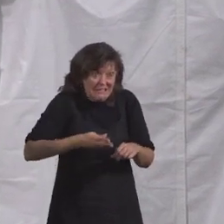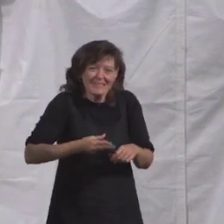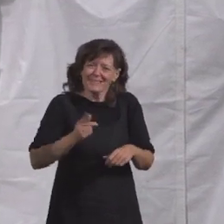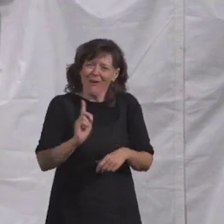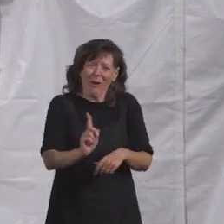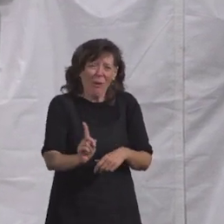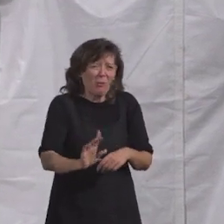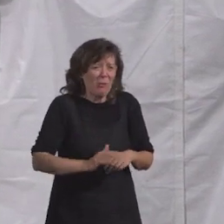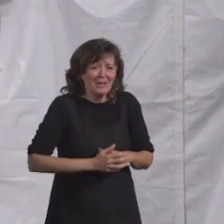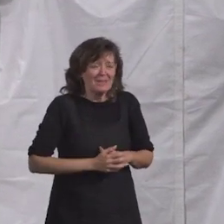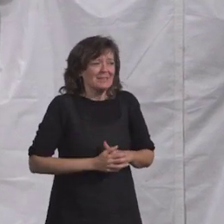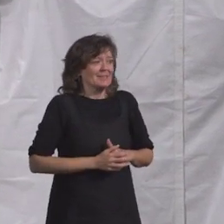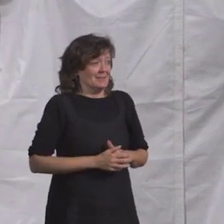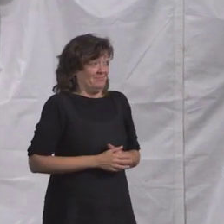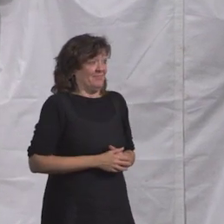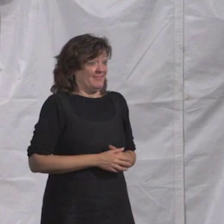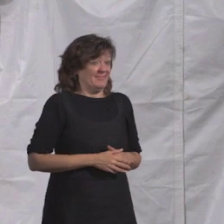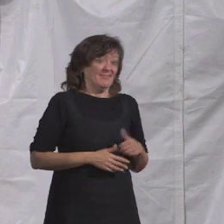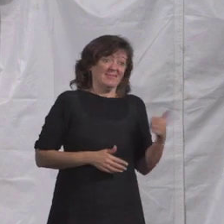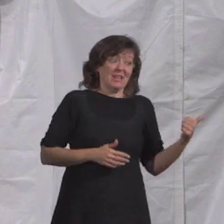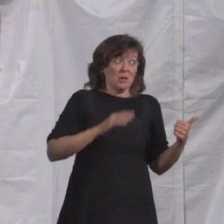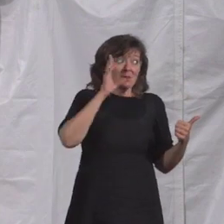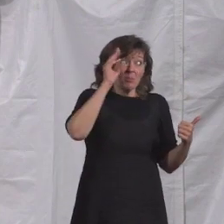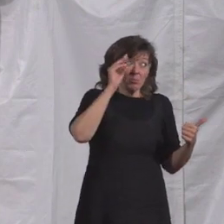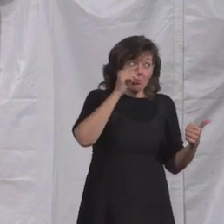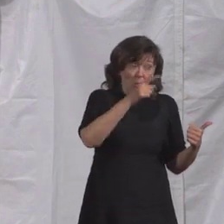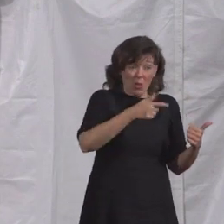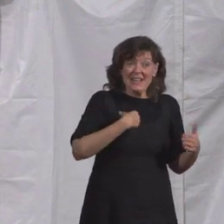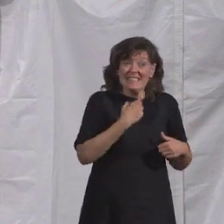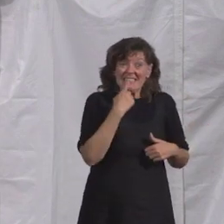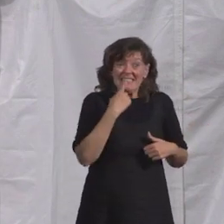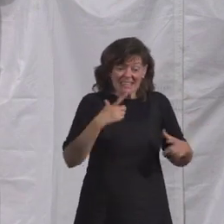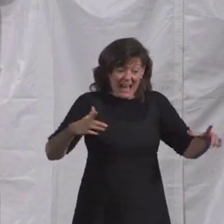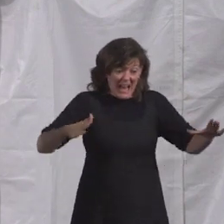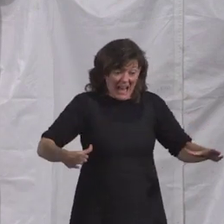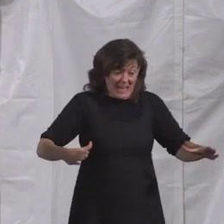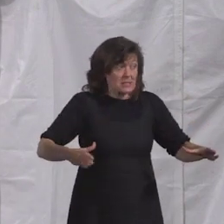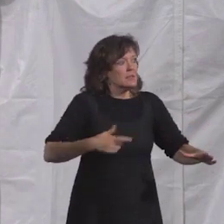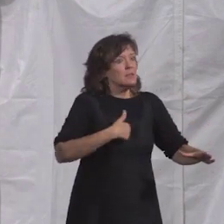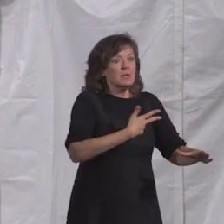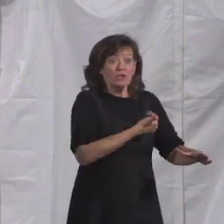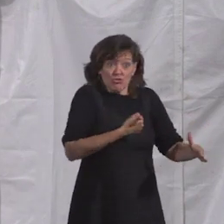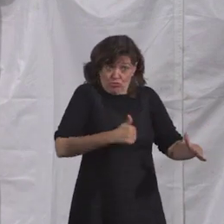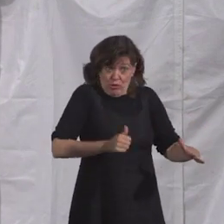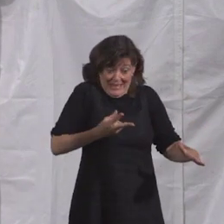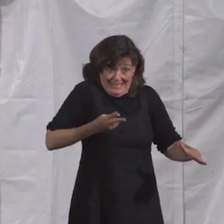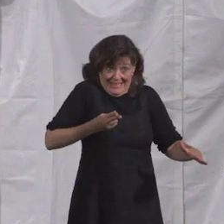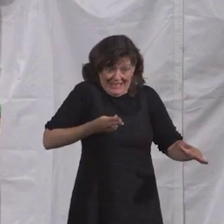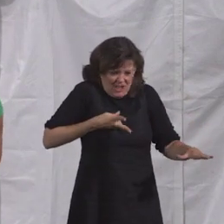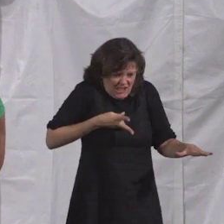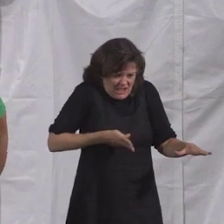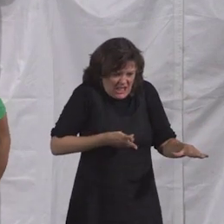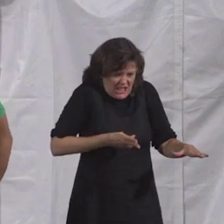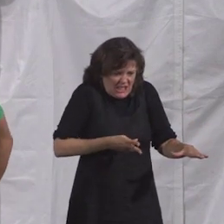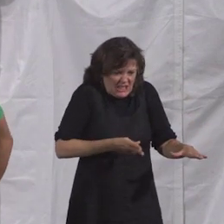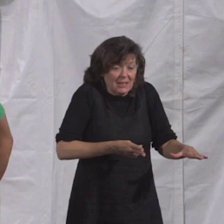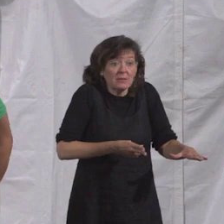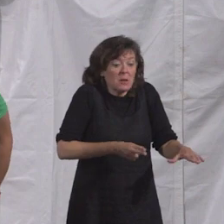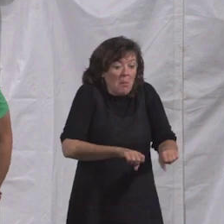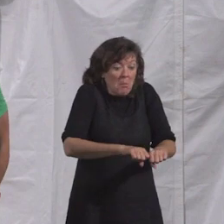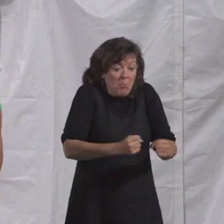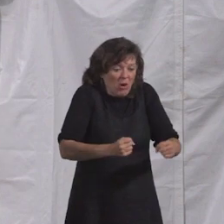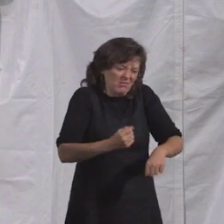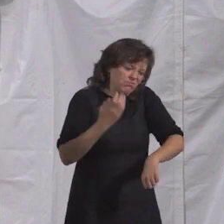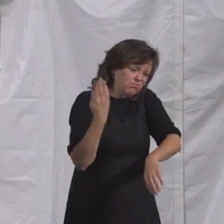Dan Carlisle tried to cut glass with scissors. The glass broke. He cut his hand off. He was never the same afterwards. Her dad would say, no, no,